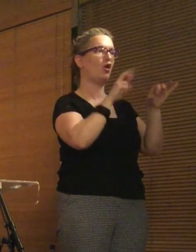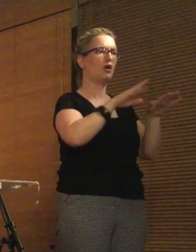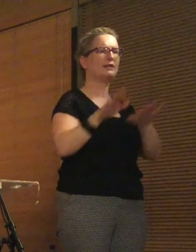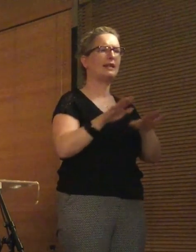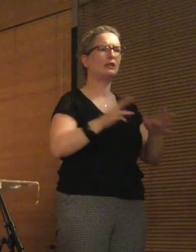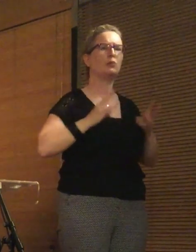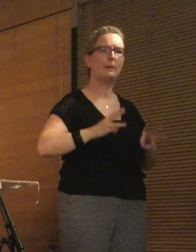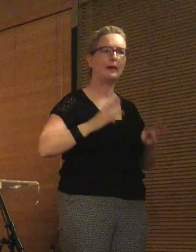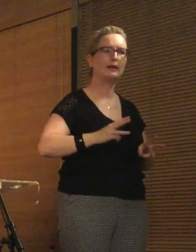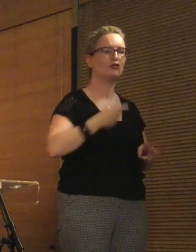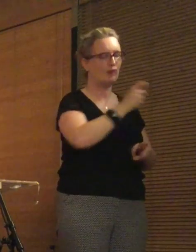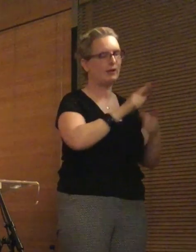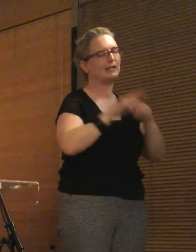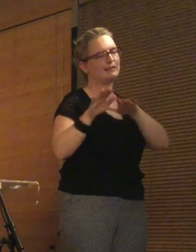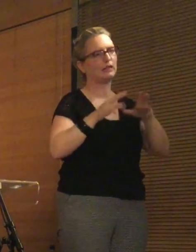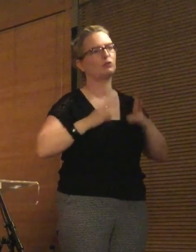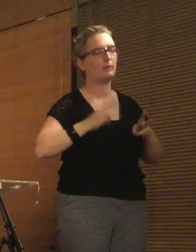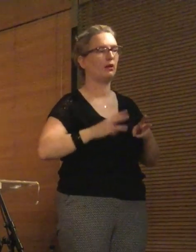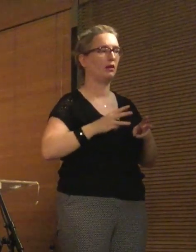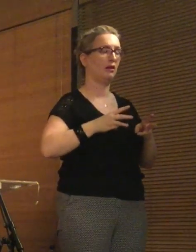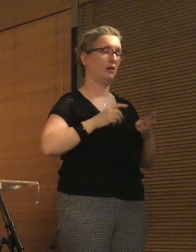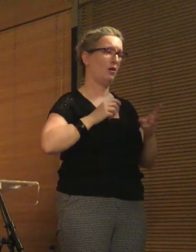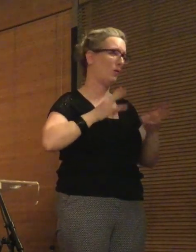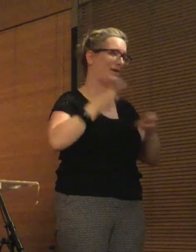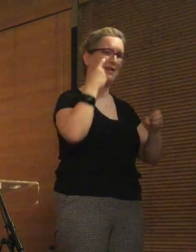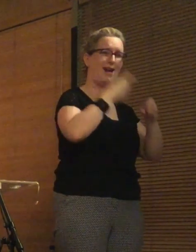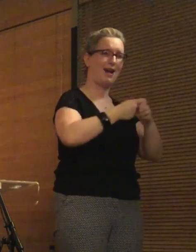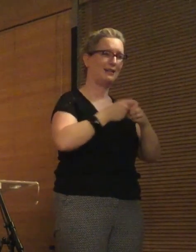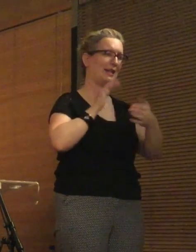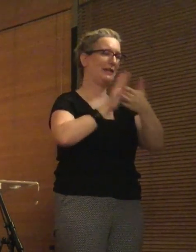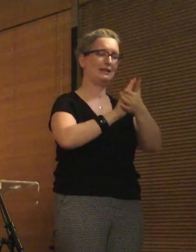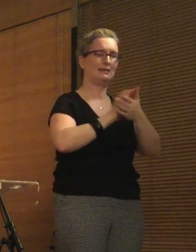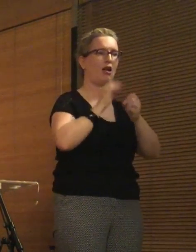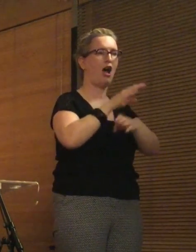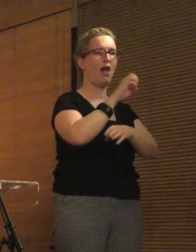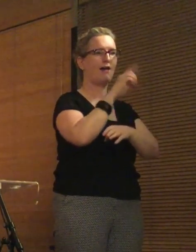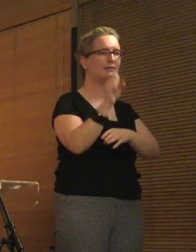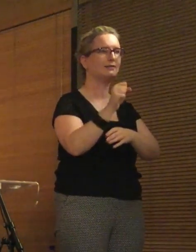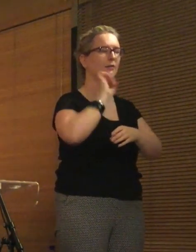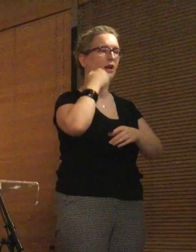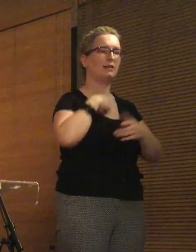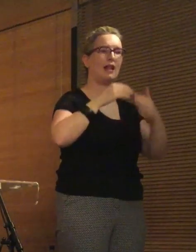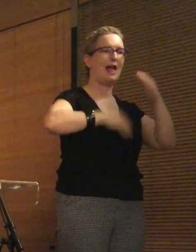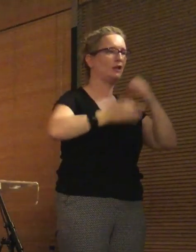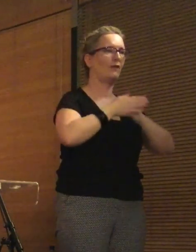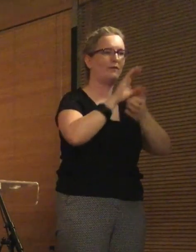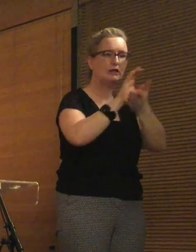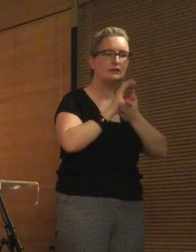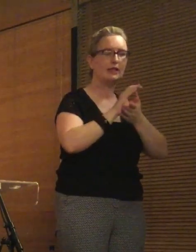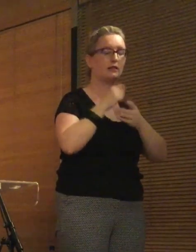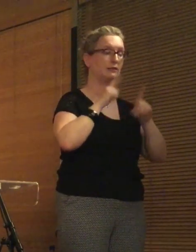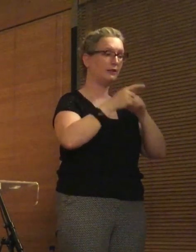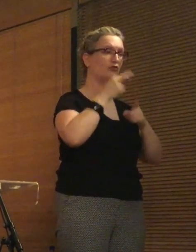are working against such odds and lack of funding. A lot of funding, their funding has been removed. As they gave the reports on their